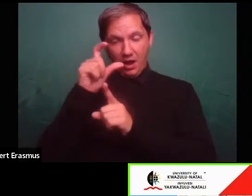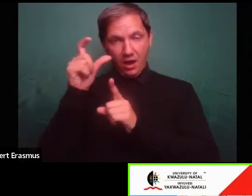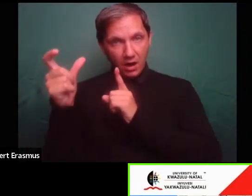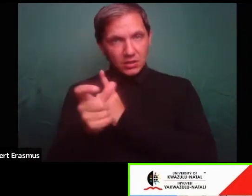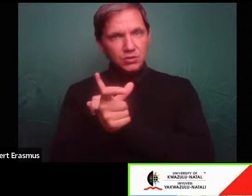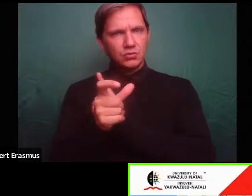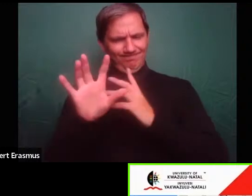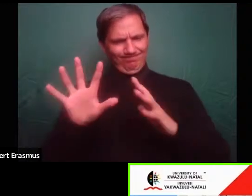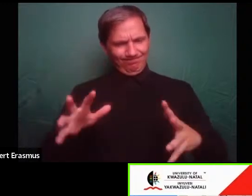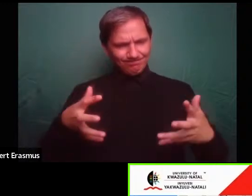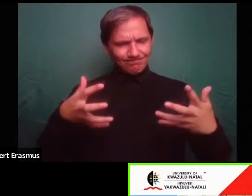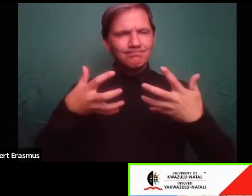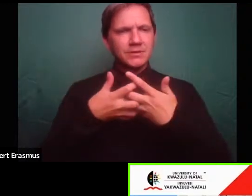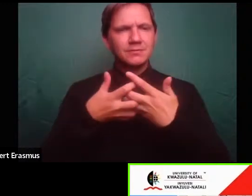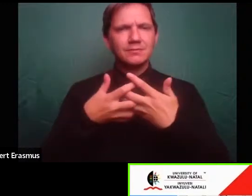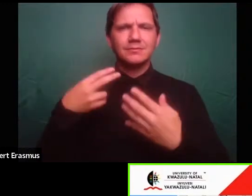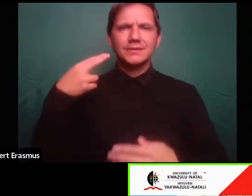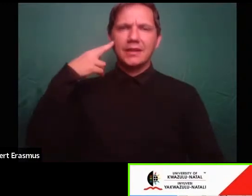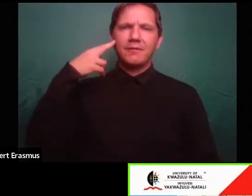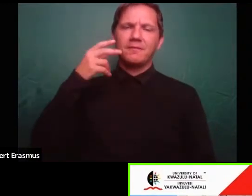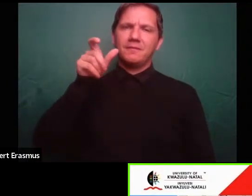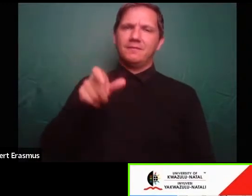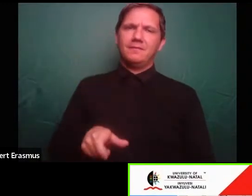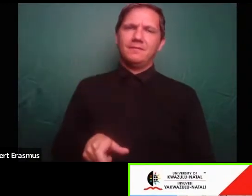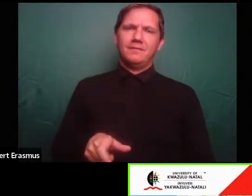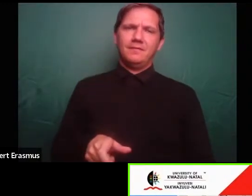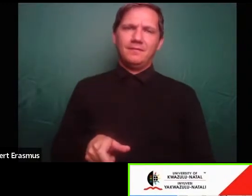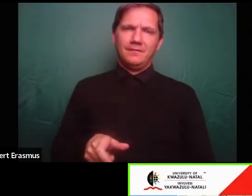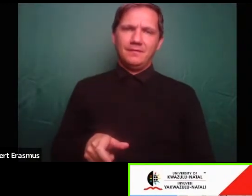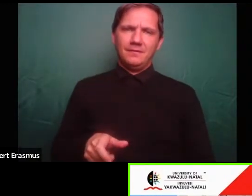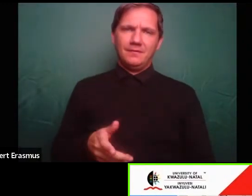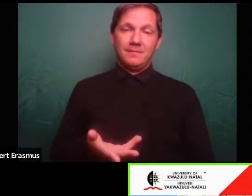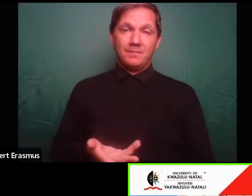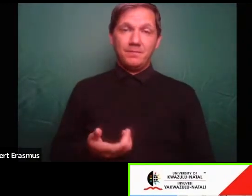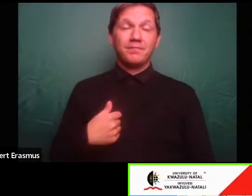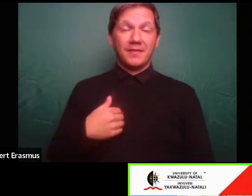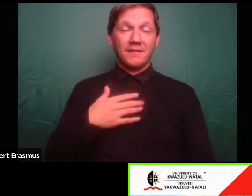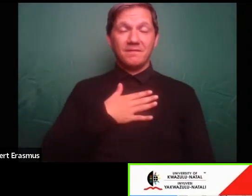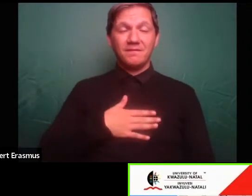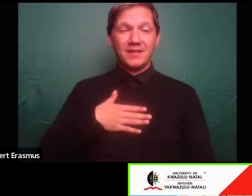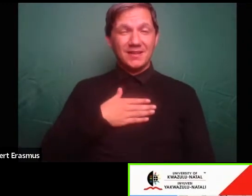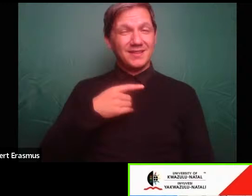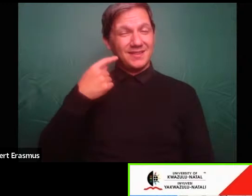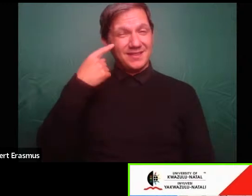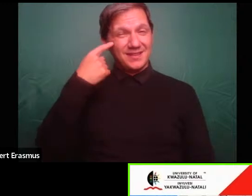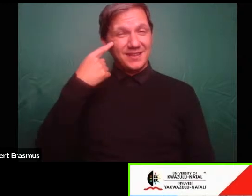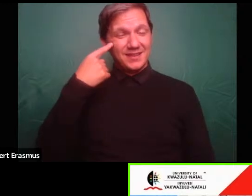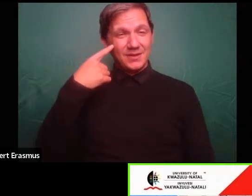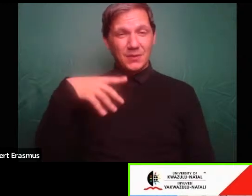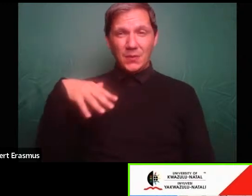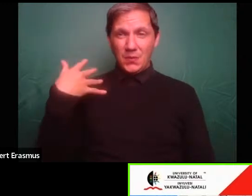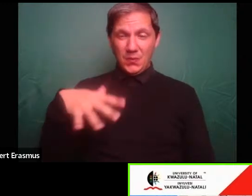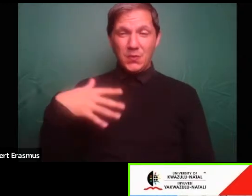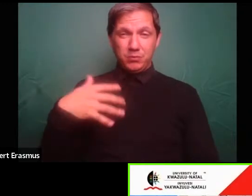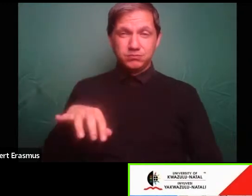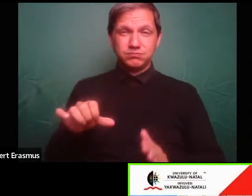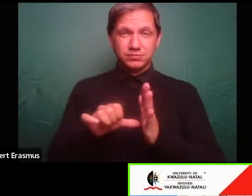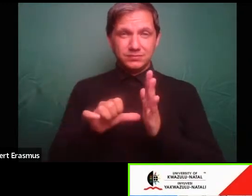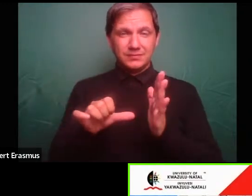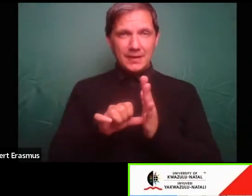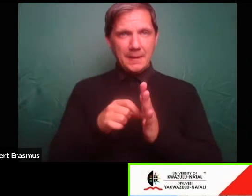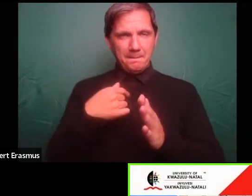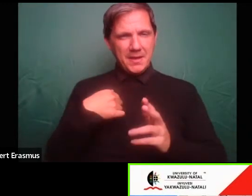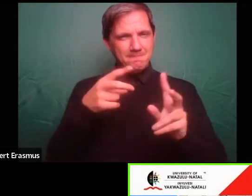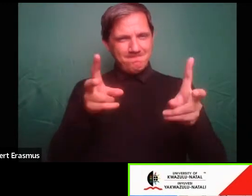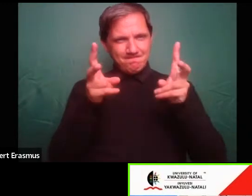for deaf persons. I really think that the other issue that really came up strongly for me